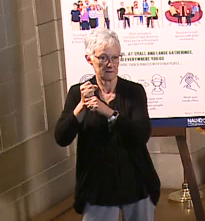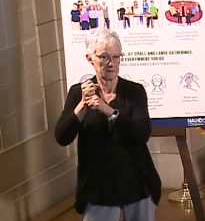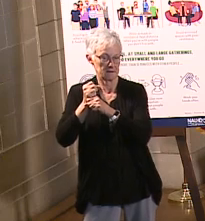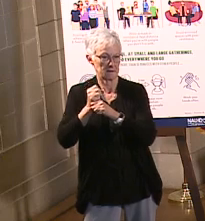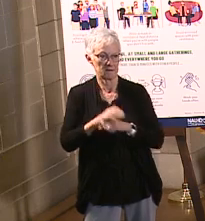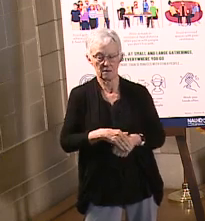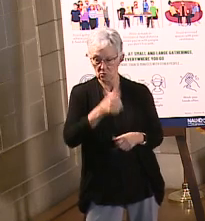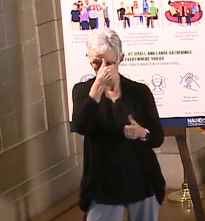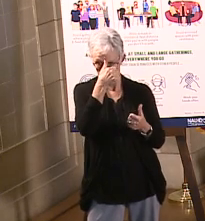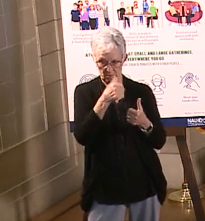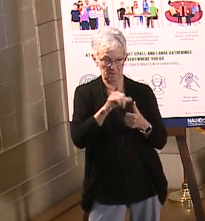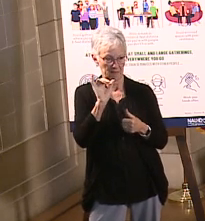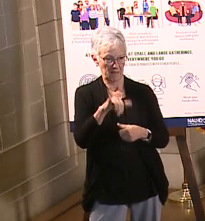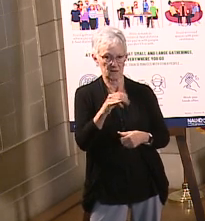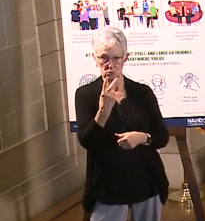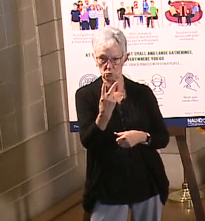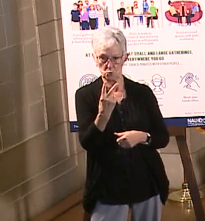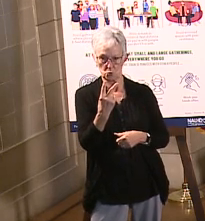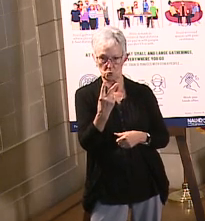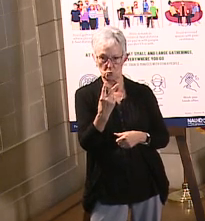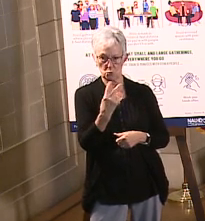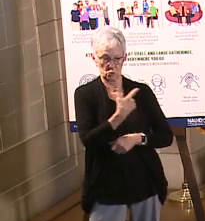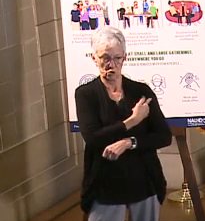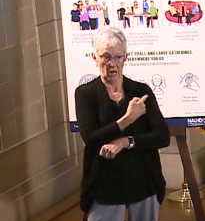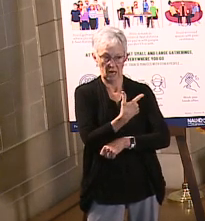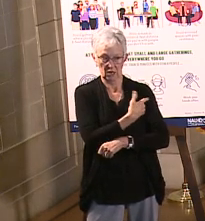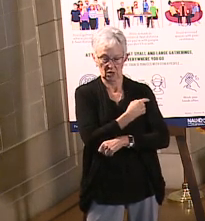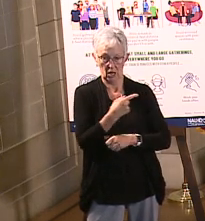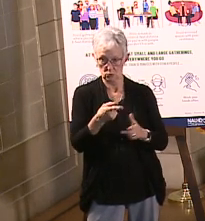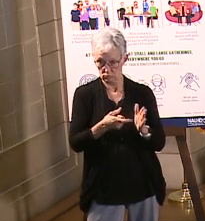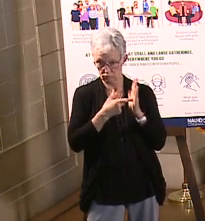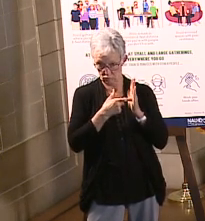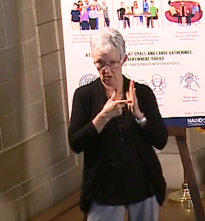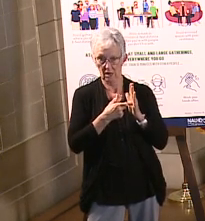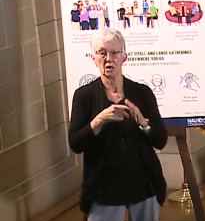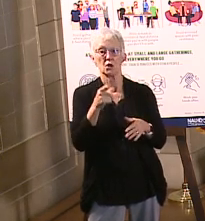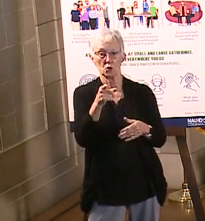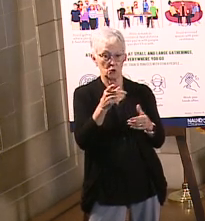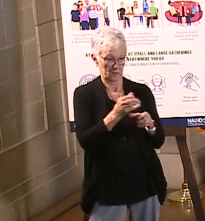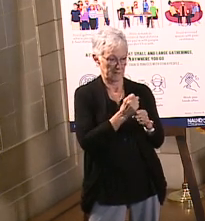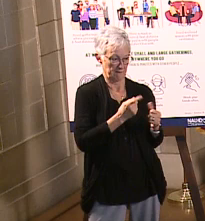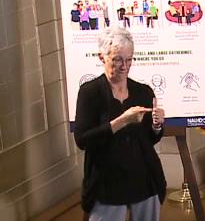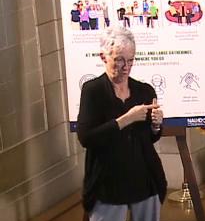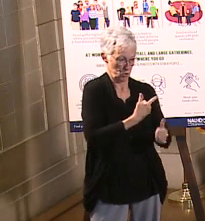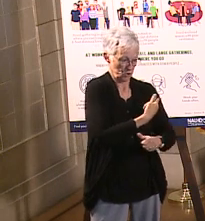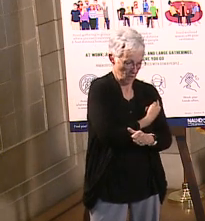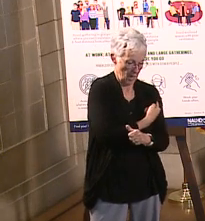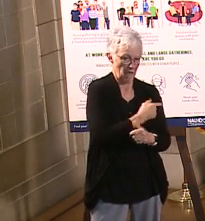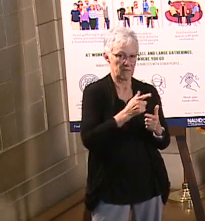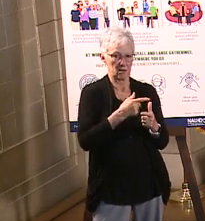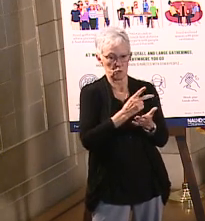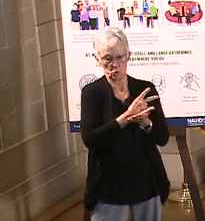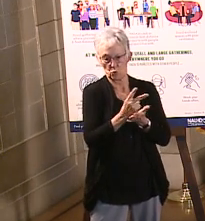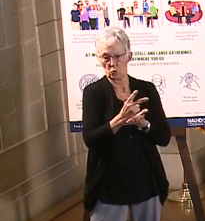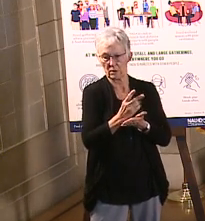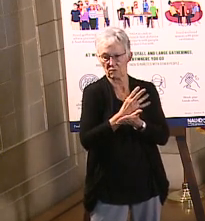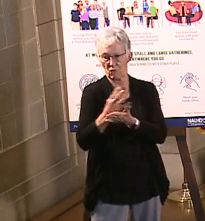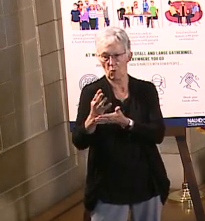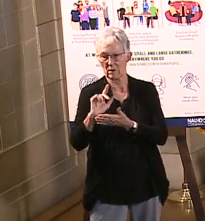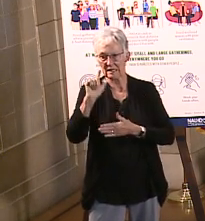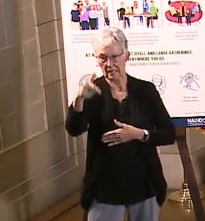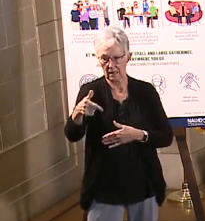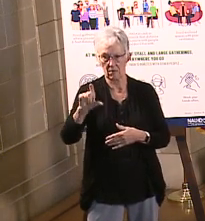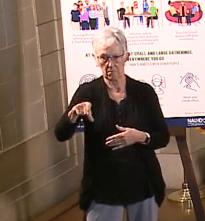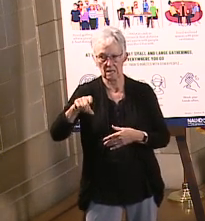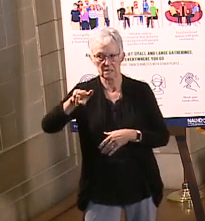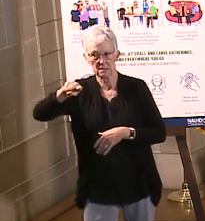2-dose vaccine, at least for both Pfizer and Moderna. So you'll get the first inoculation, and then 2 to 4 weeks later, you'll get the second inoculation. And the federal